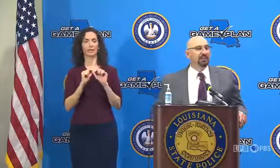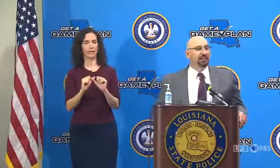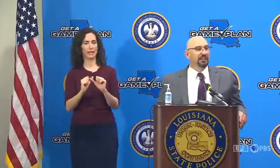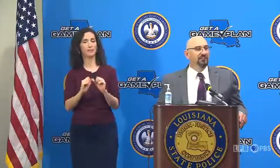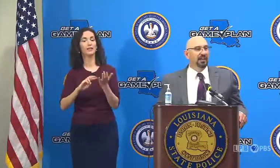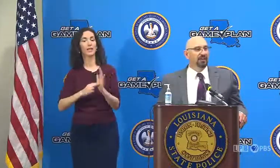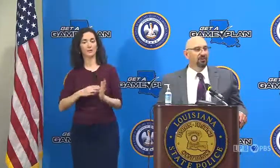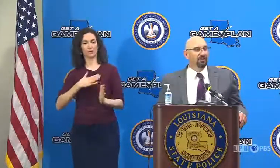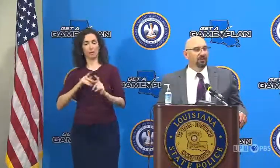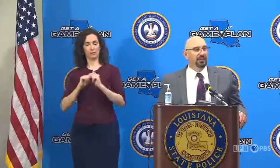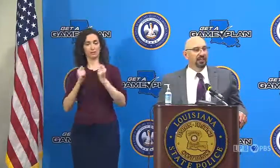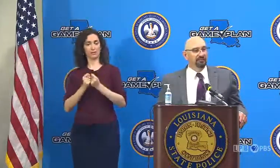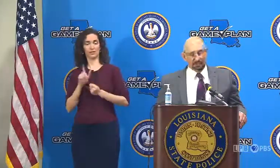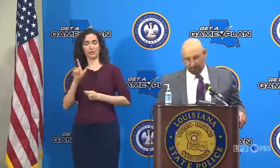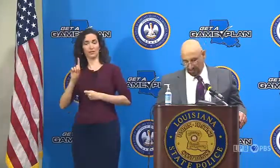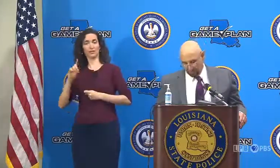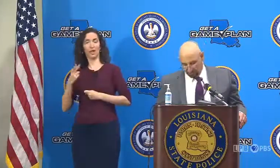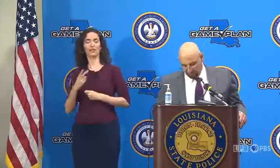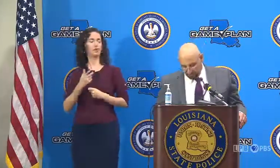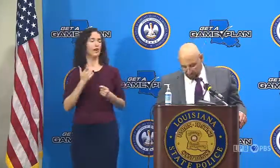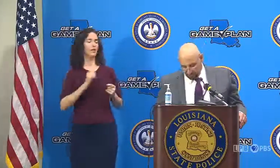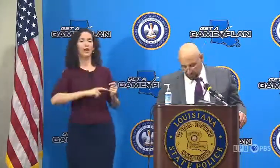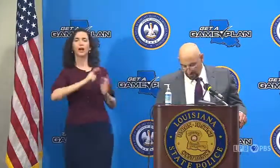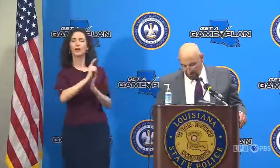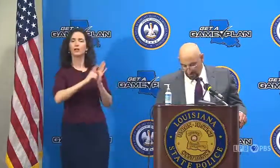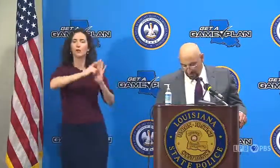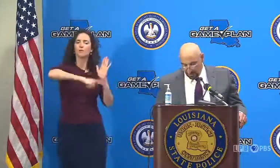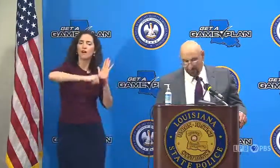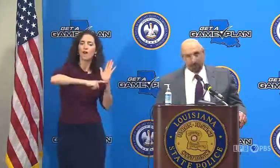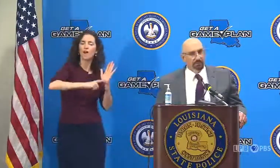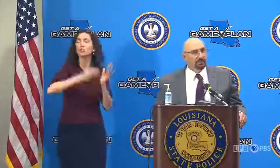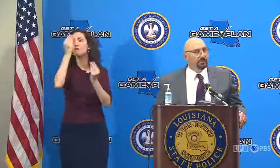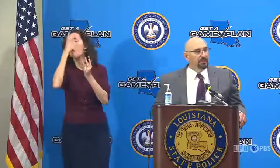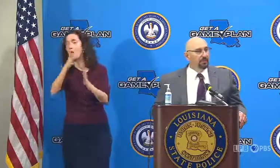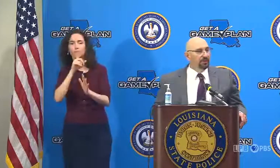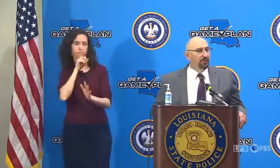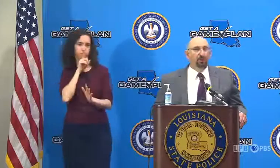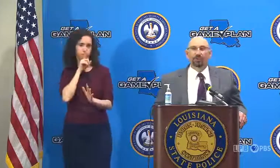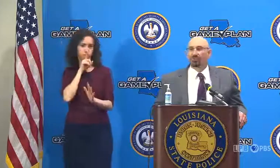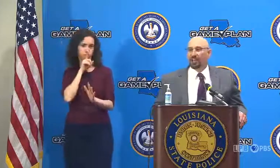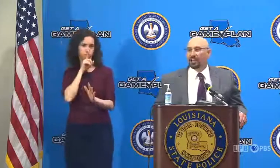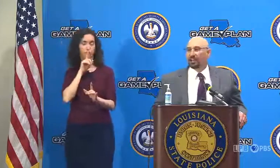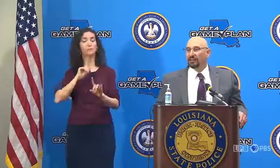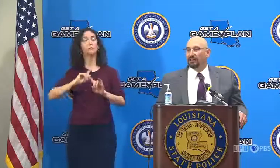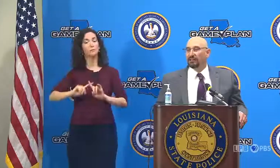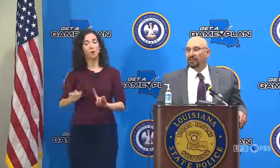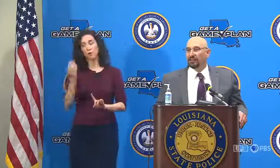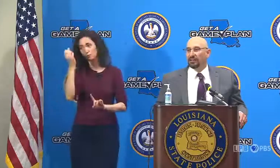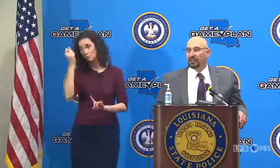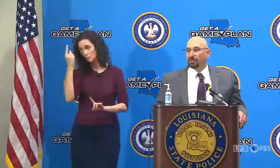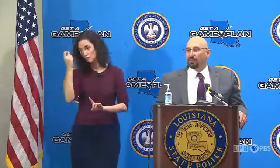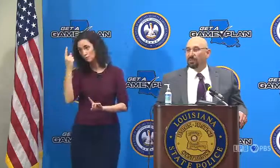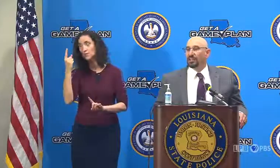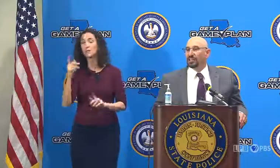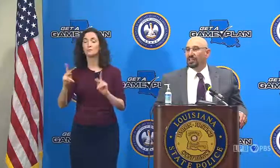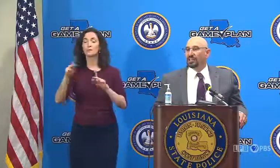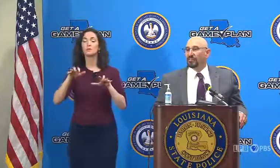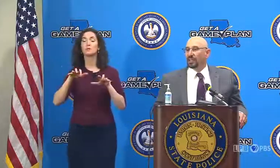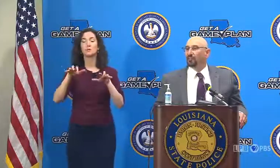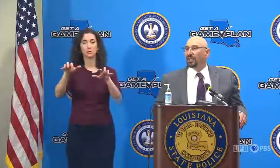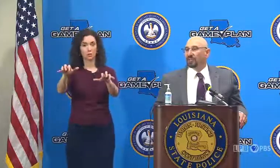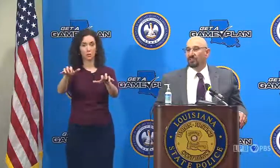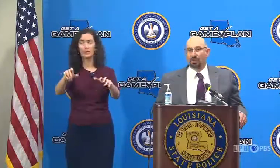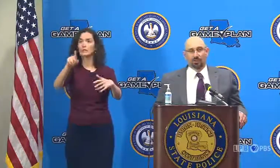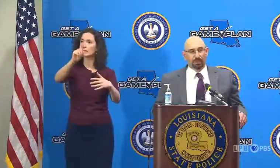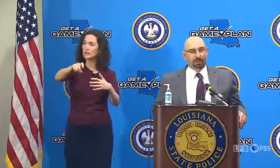speaking into the ins and outs of the investigation. However, we do understand that the public needs